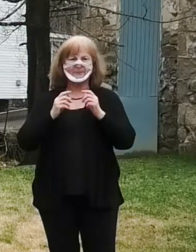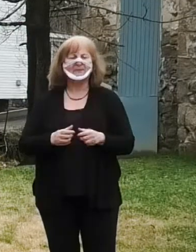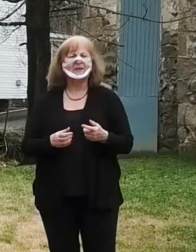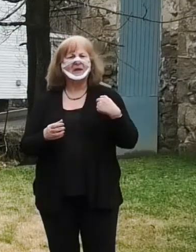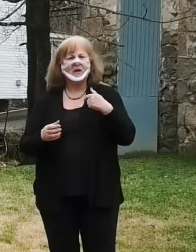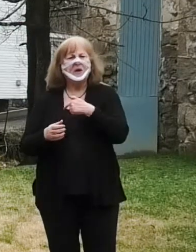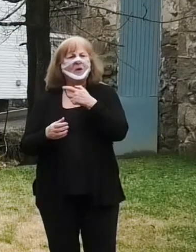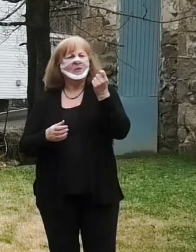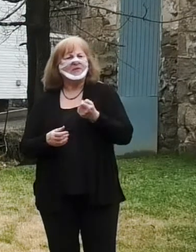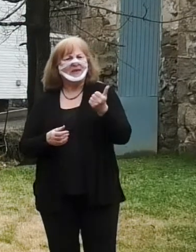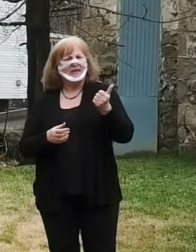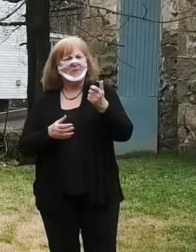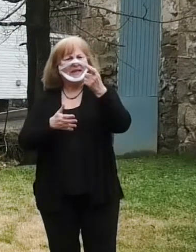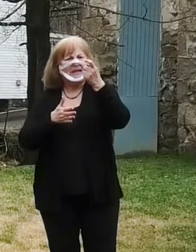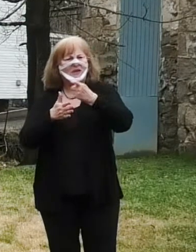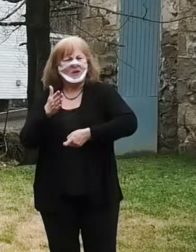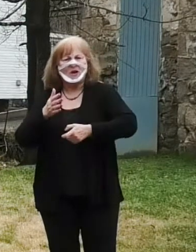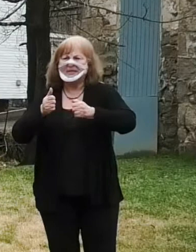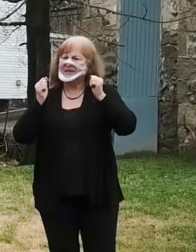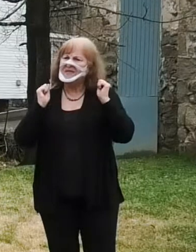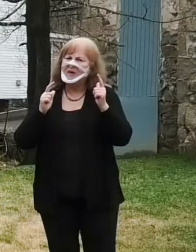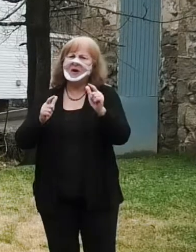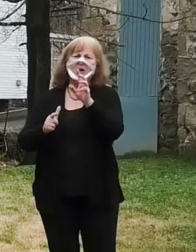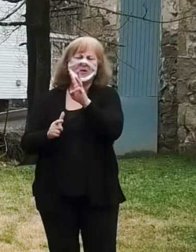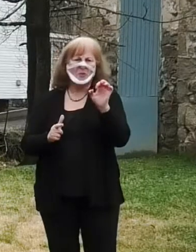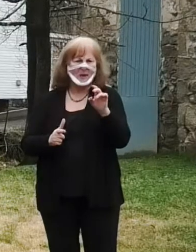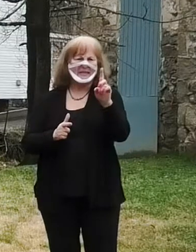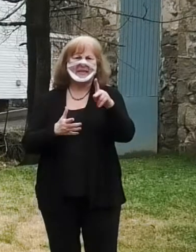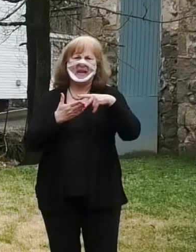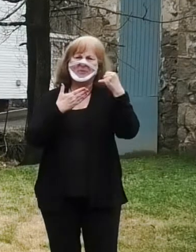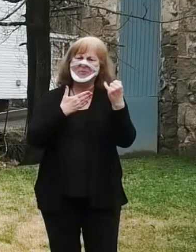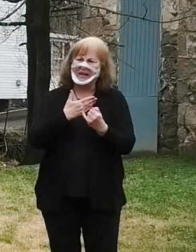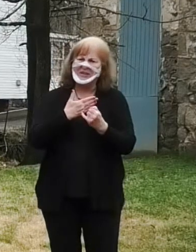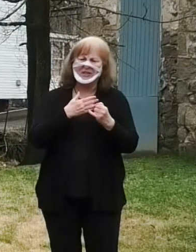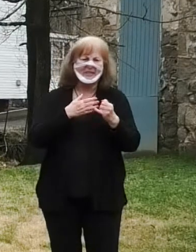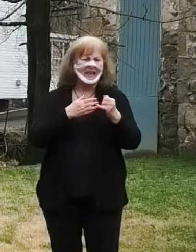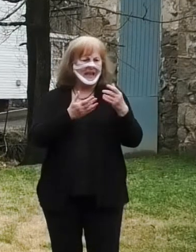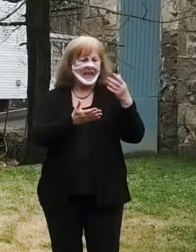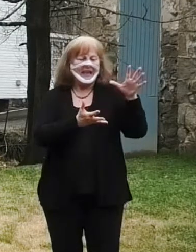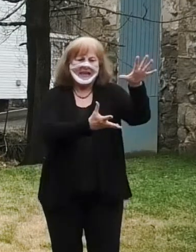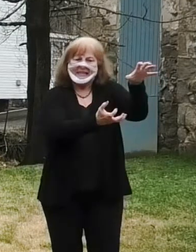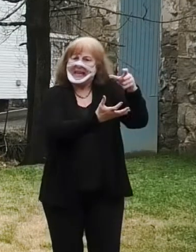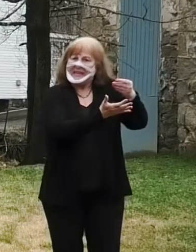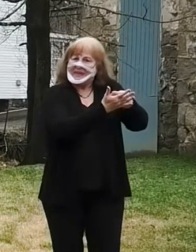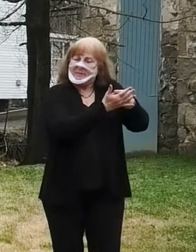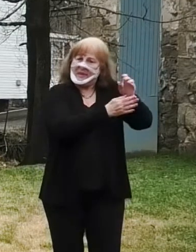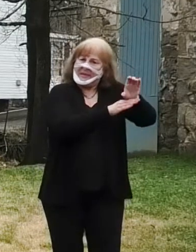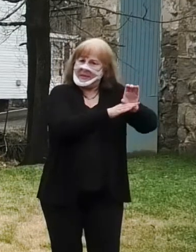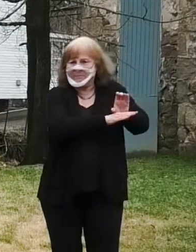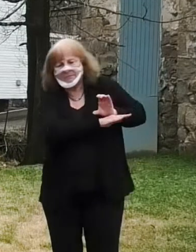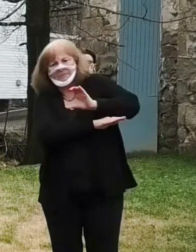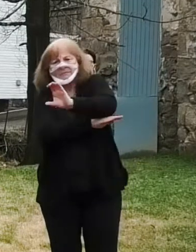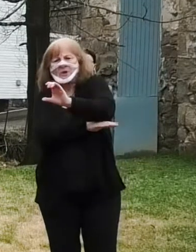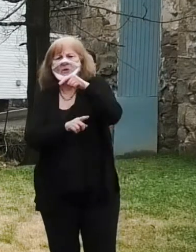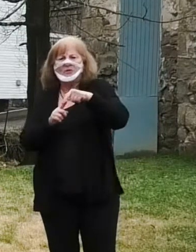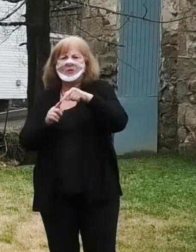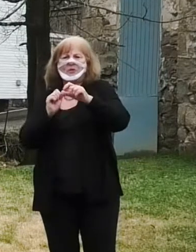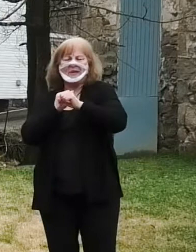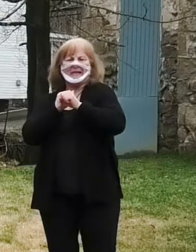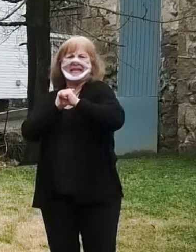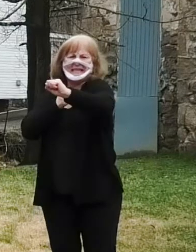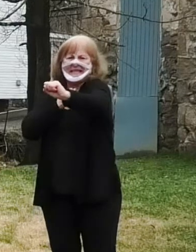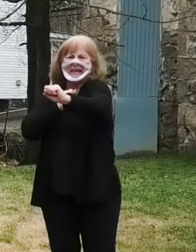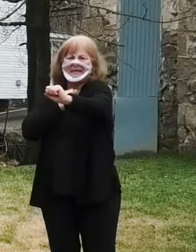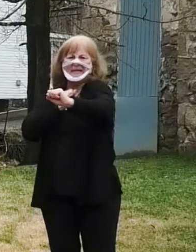We've eliminated the cost of all the West End projects and reallocated those resources to the